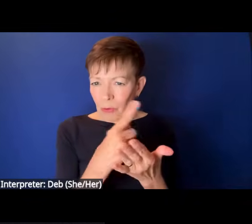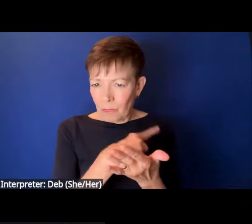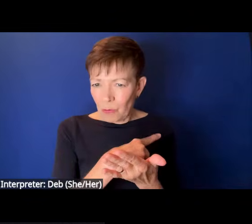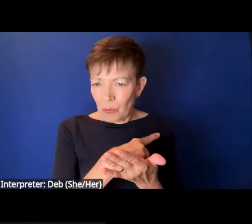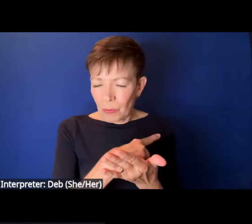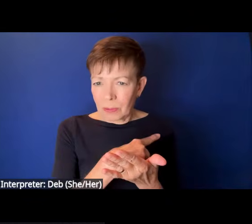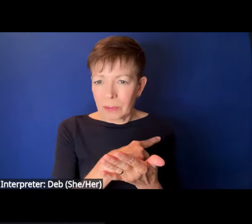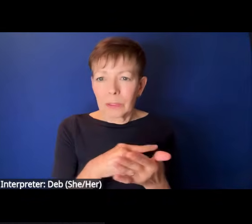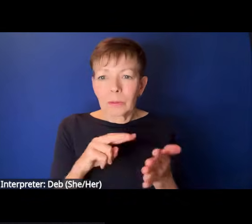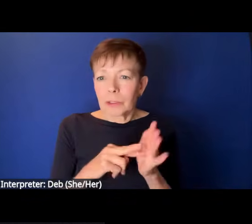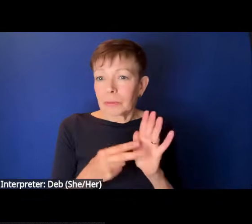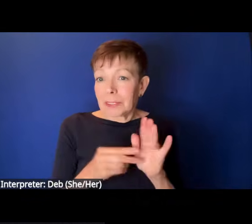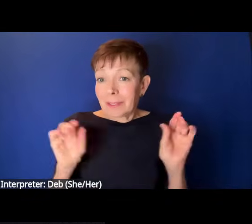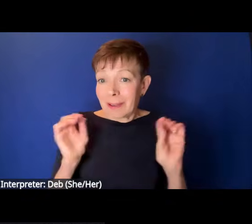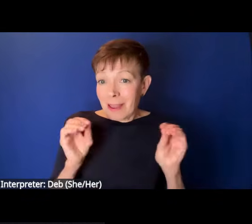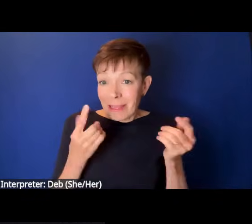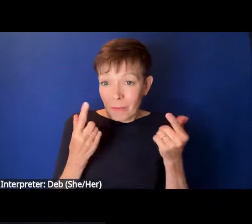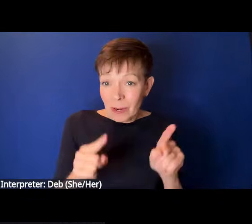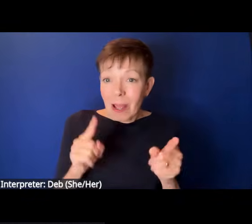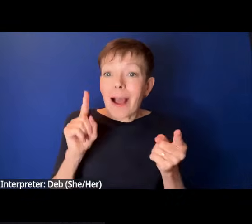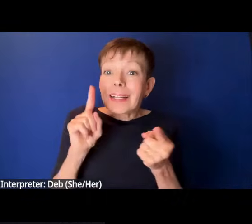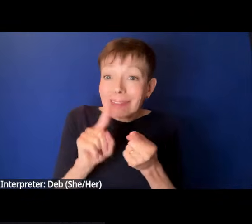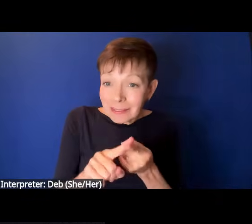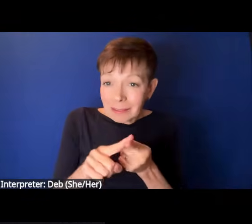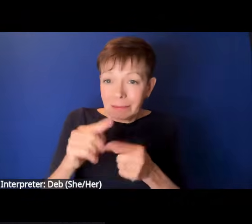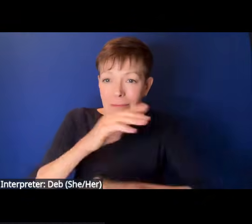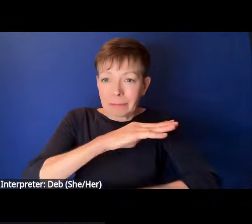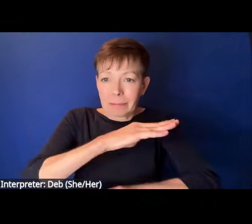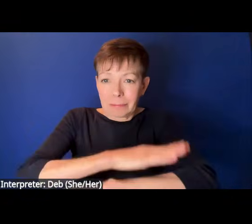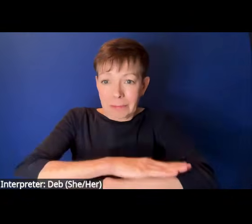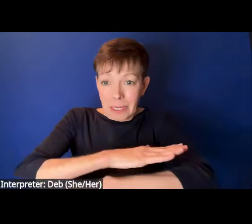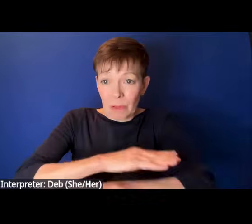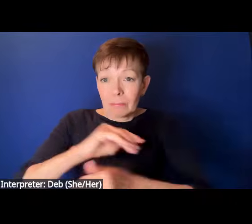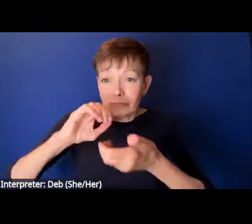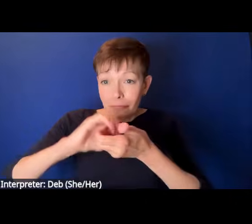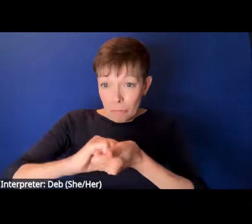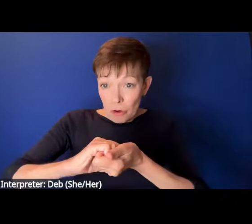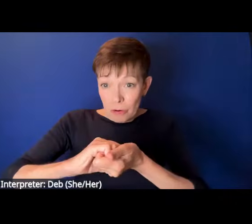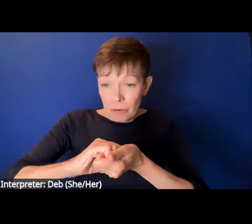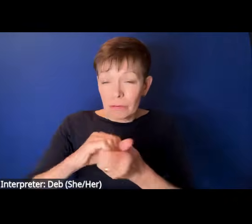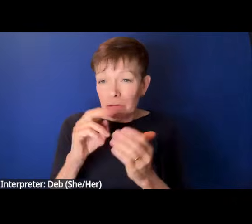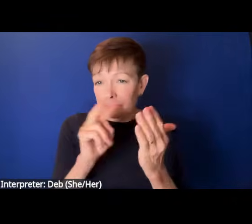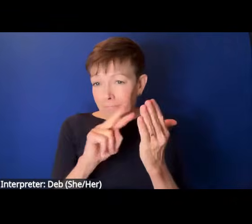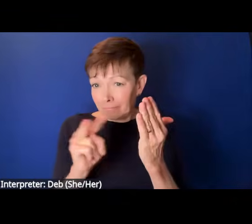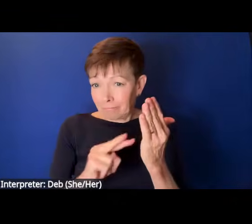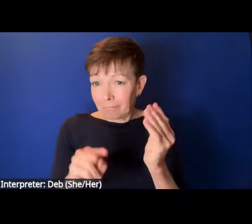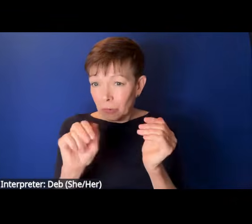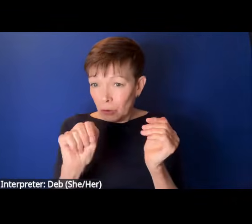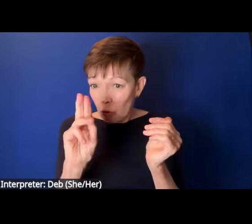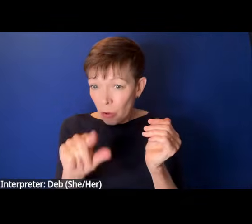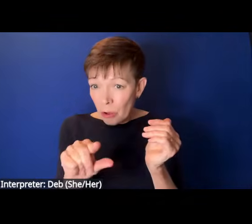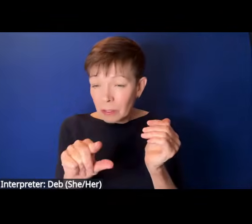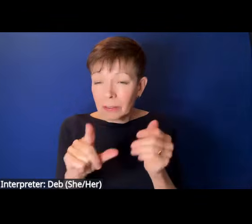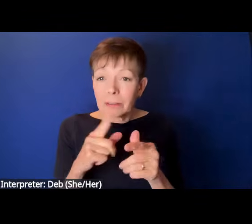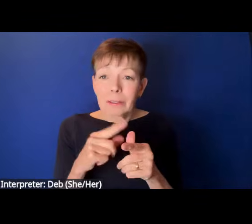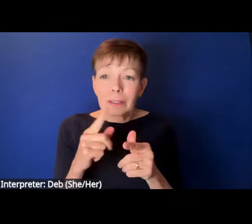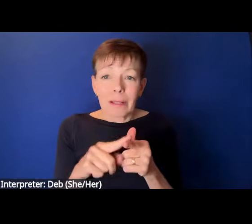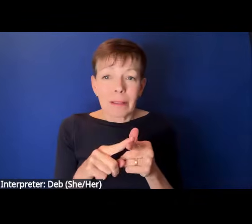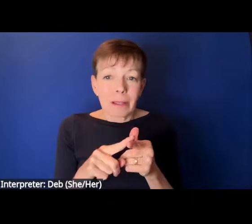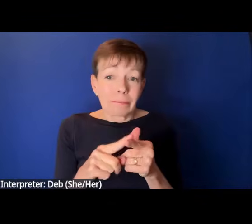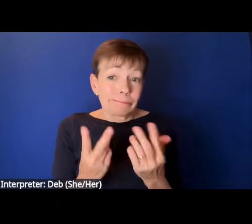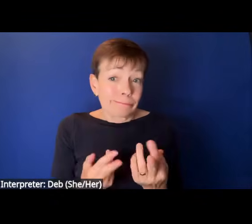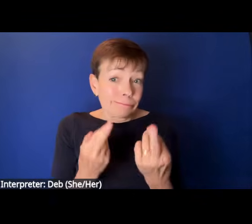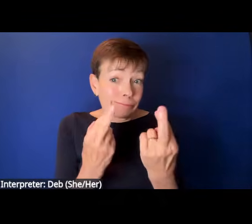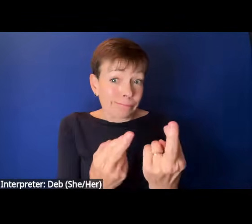until we've reviewed at the partners table in August. And then recommendations for how to proceed to come forward following